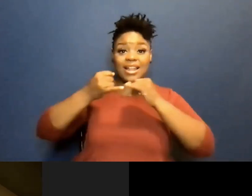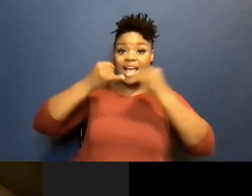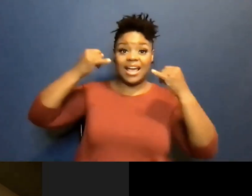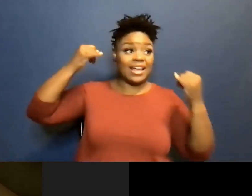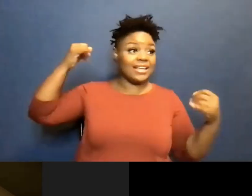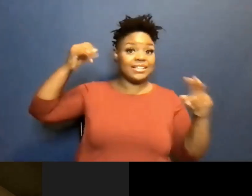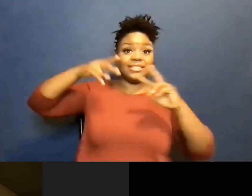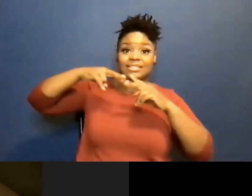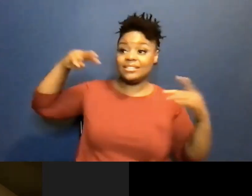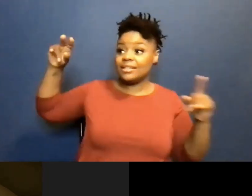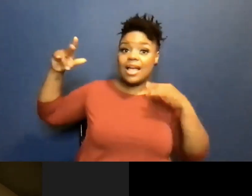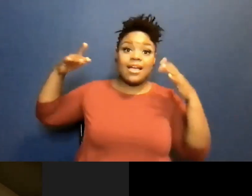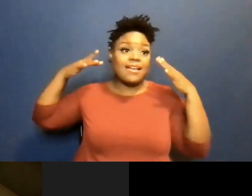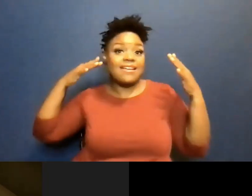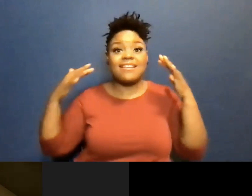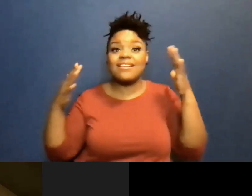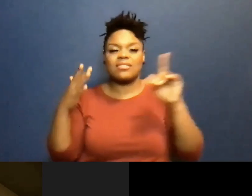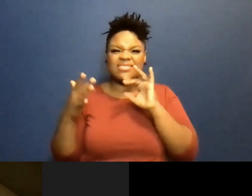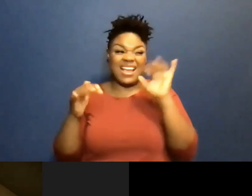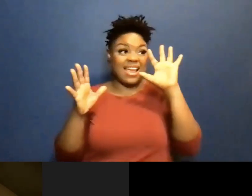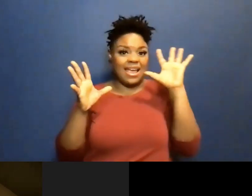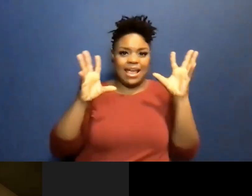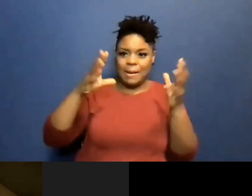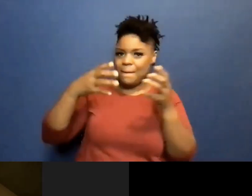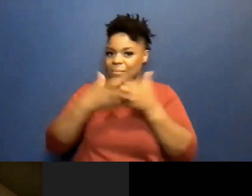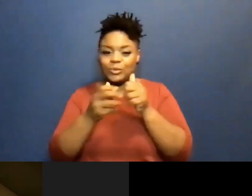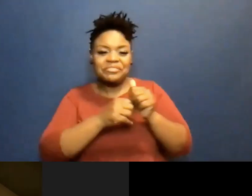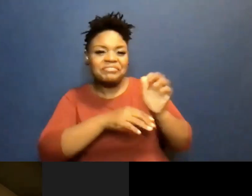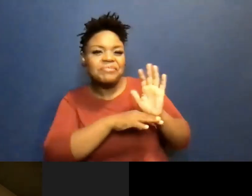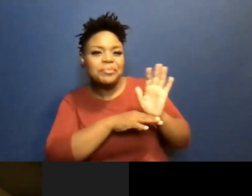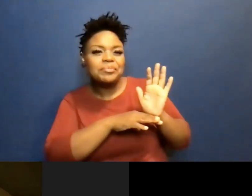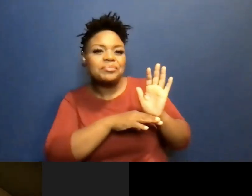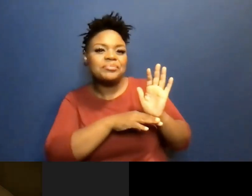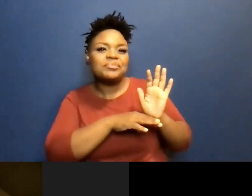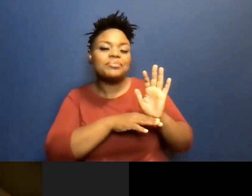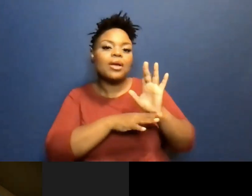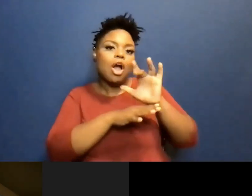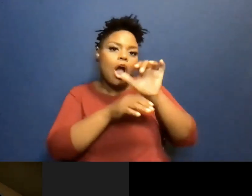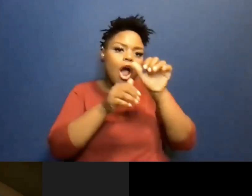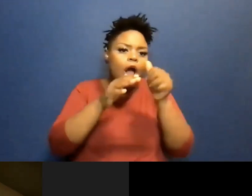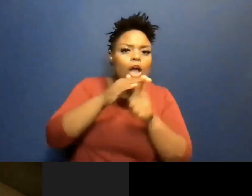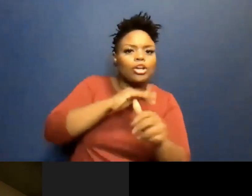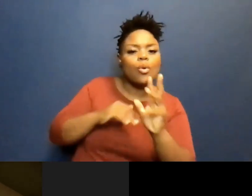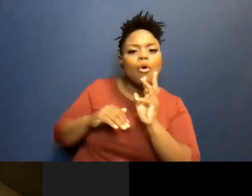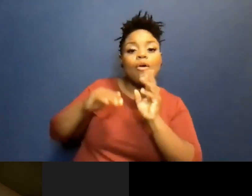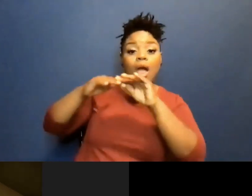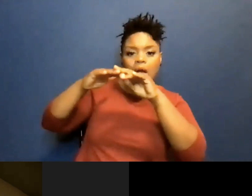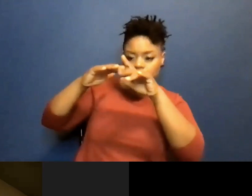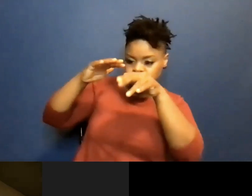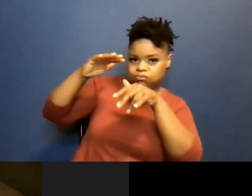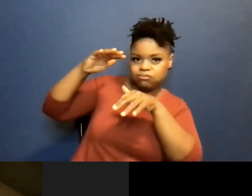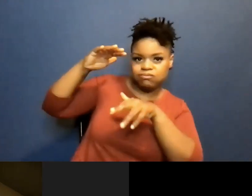And I wonder if you just tell us a little more about that kind of journey and how that parallel, with the